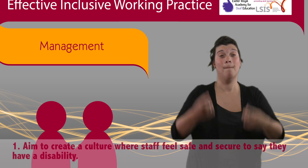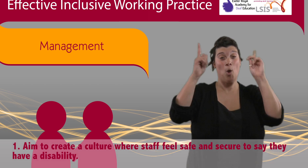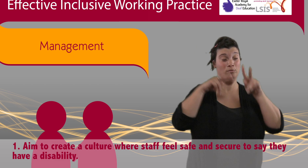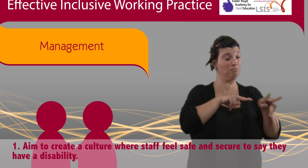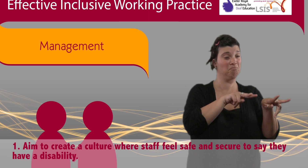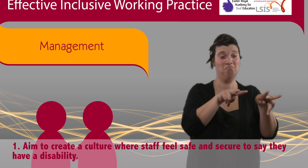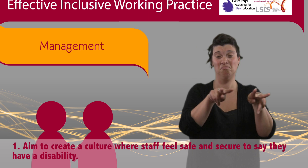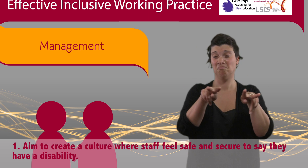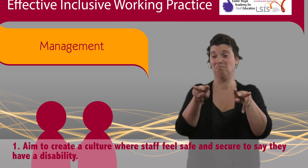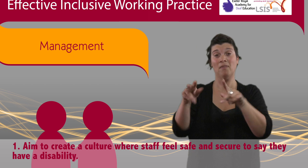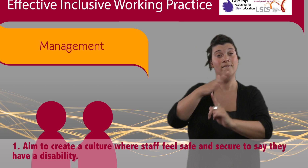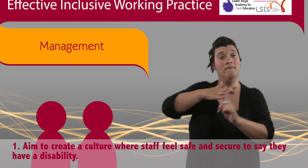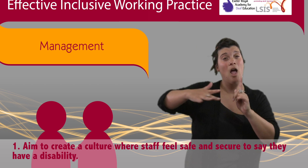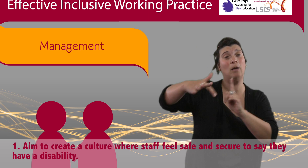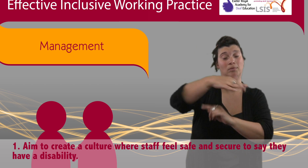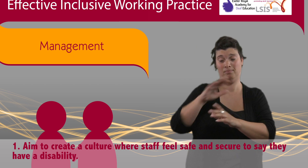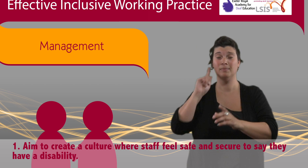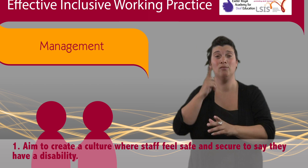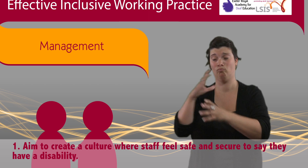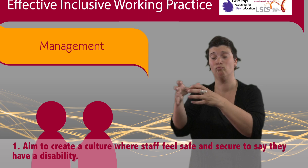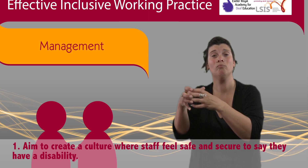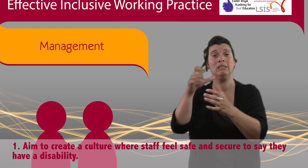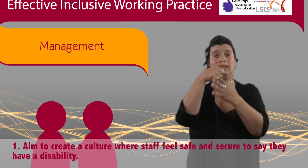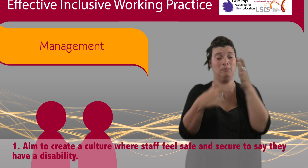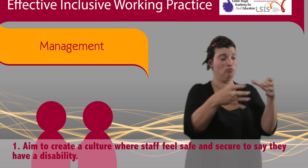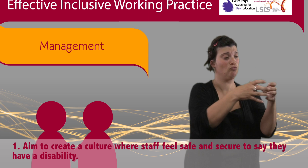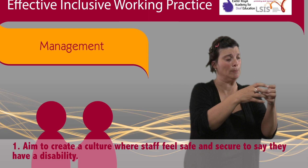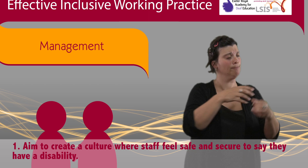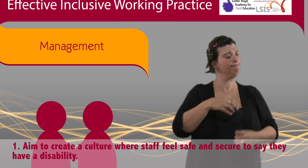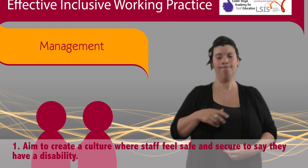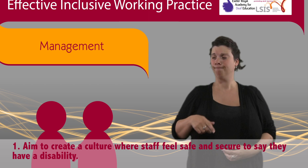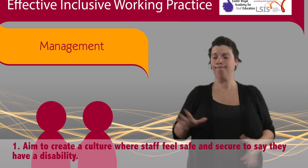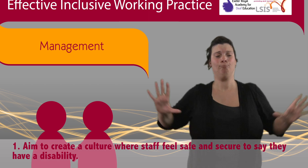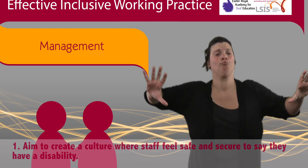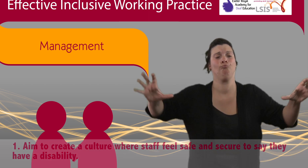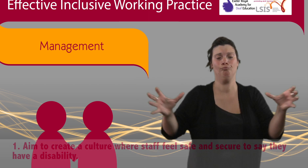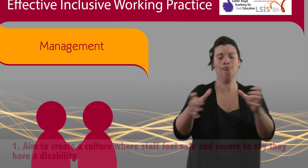Aim to create a culture where staff feel safe and secure to say they have a disability.